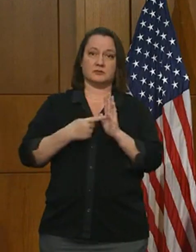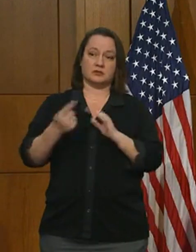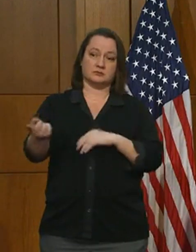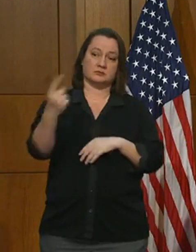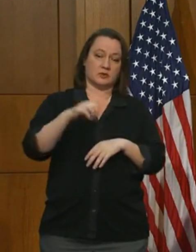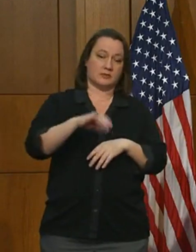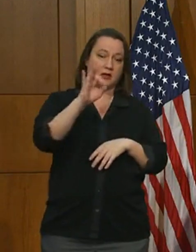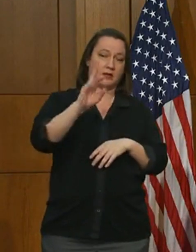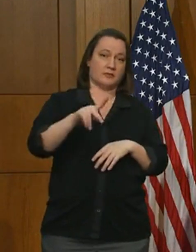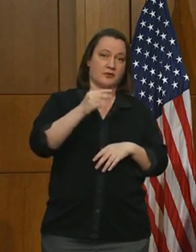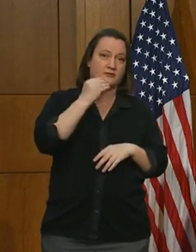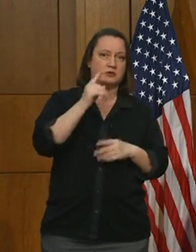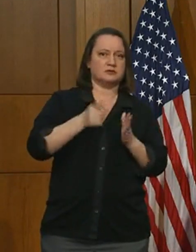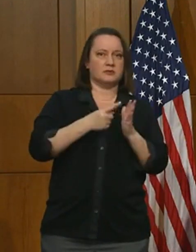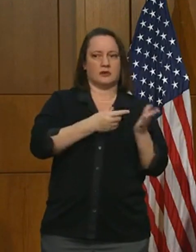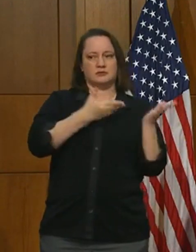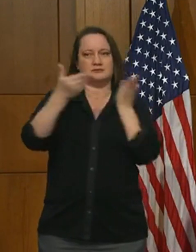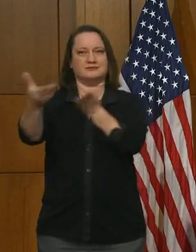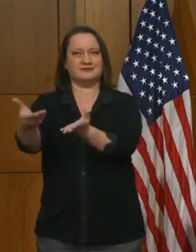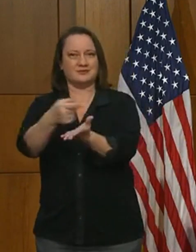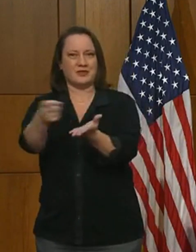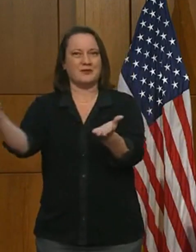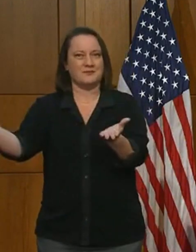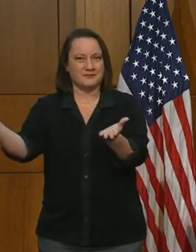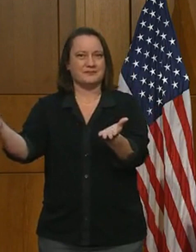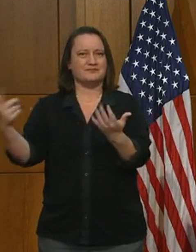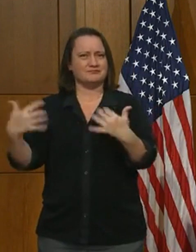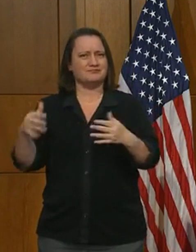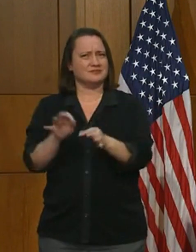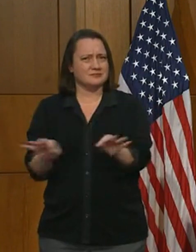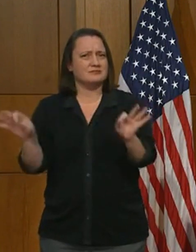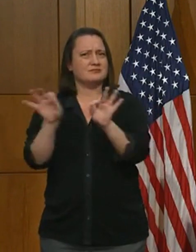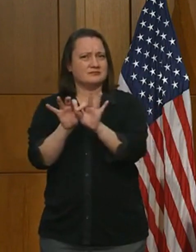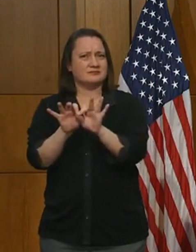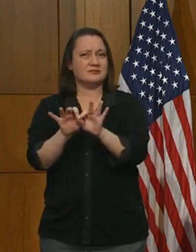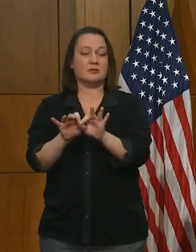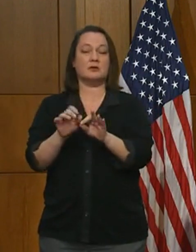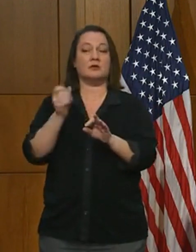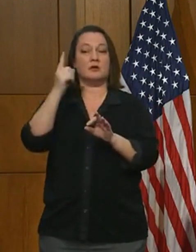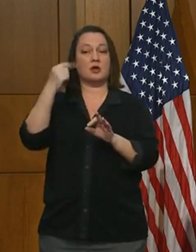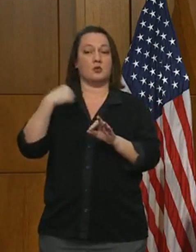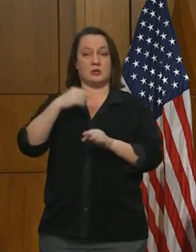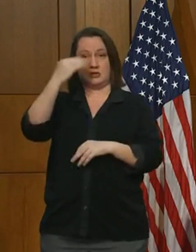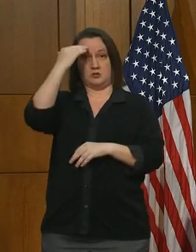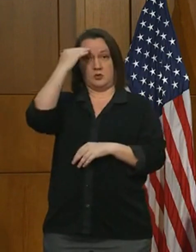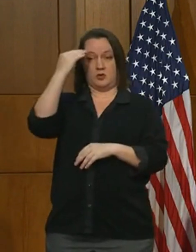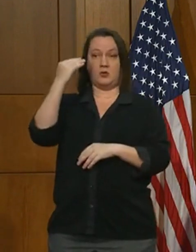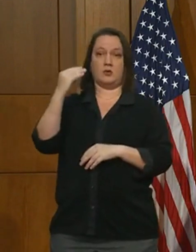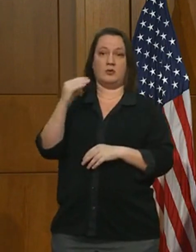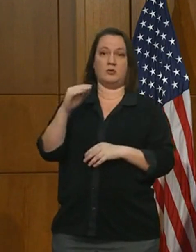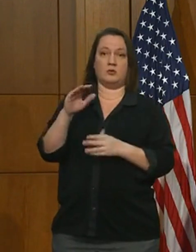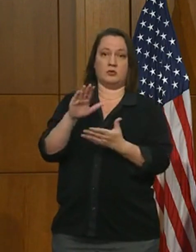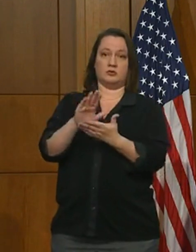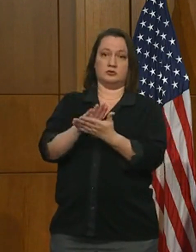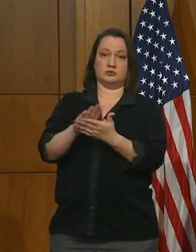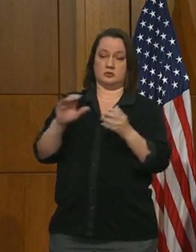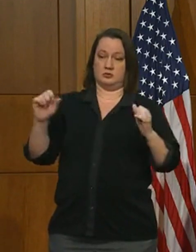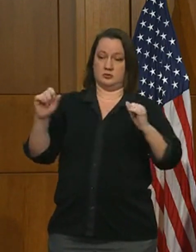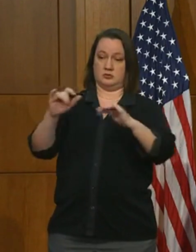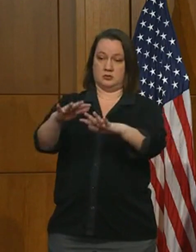important. But here's the caveat. We know that that's not a perfect solution. Our